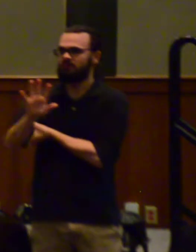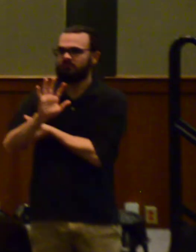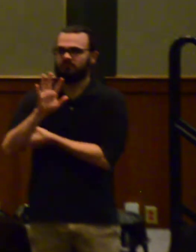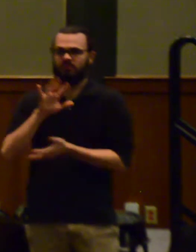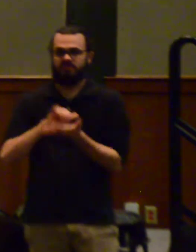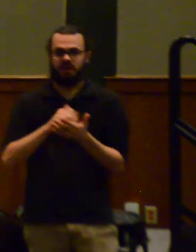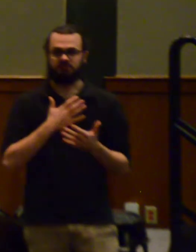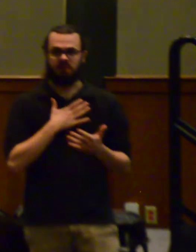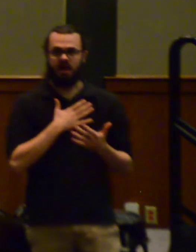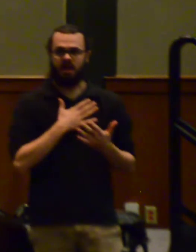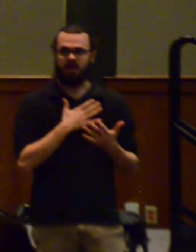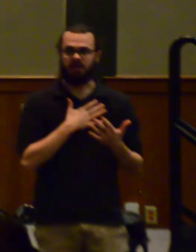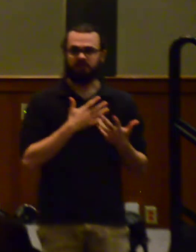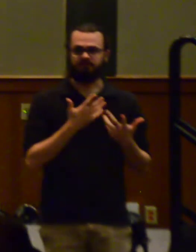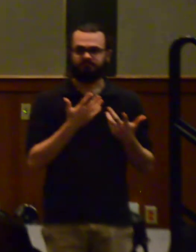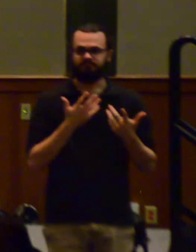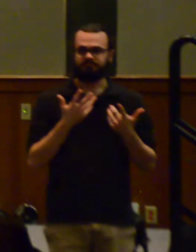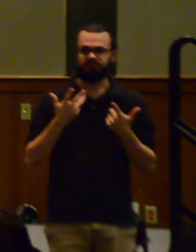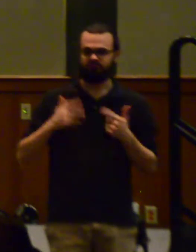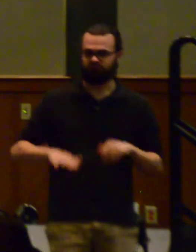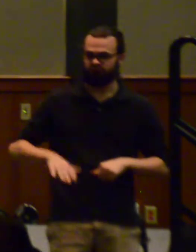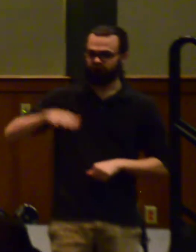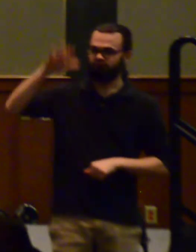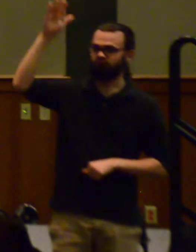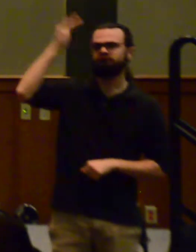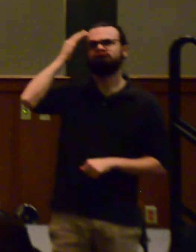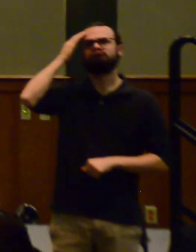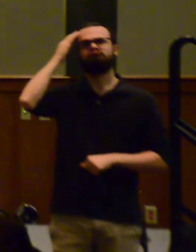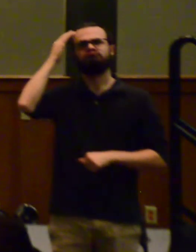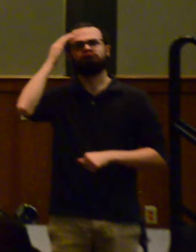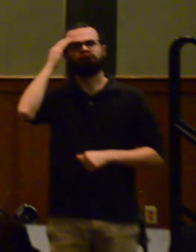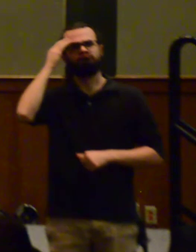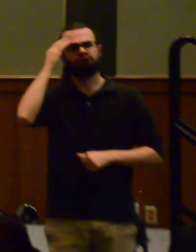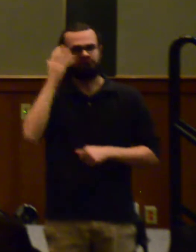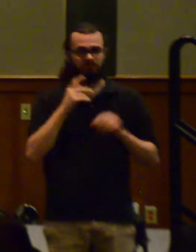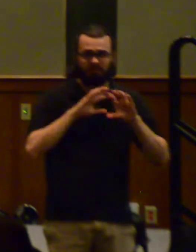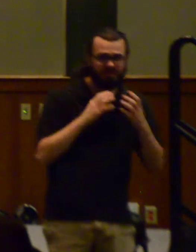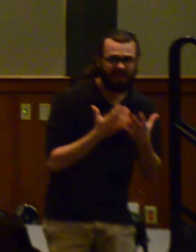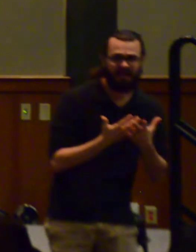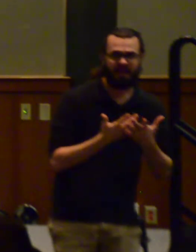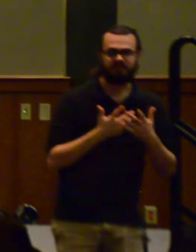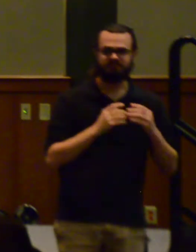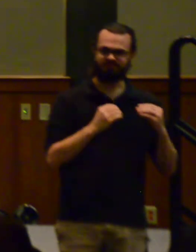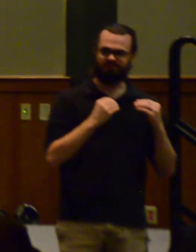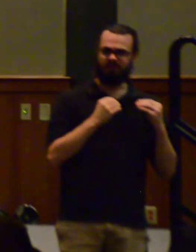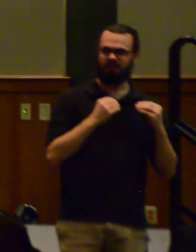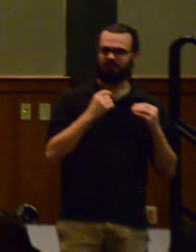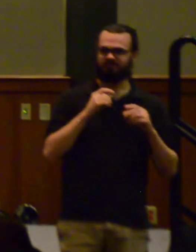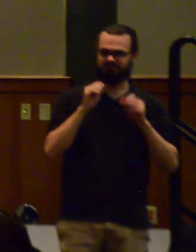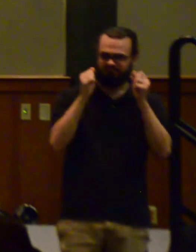That's what I was taught. And I didn't learn that from any book or any class. I learned that from the way people talk about everybody